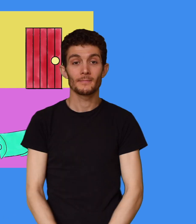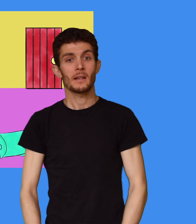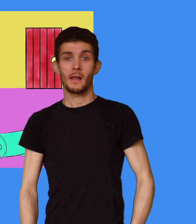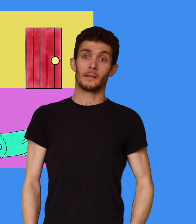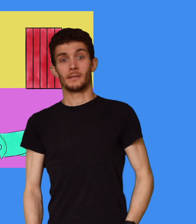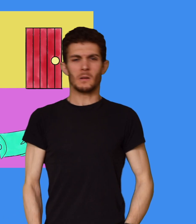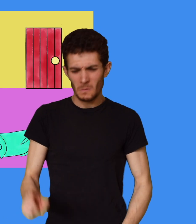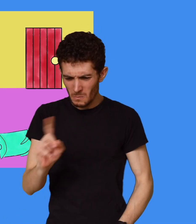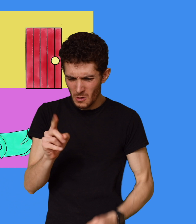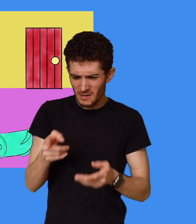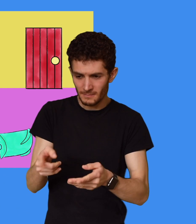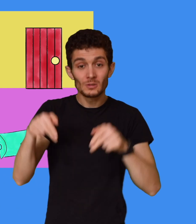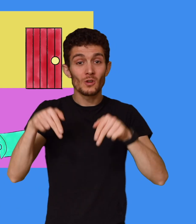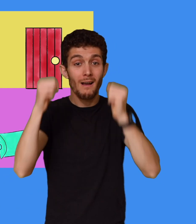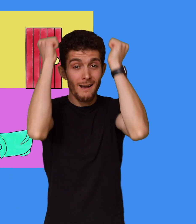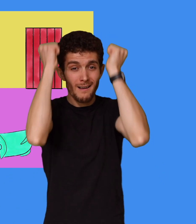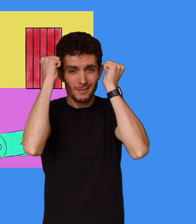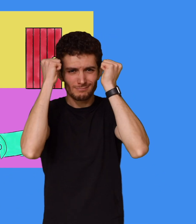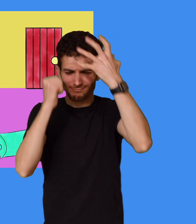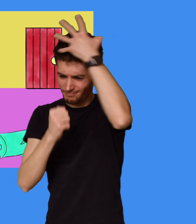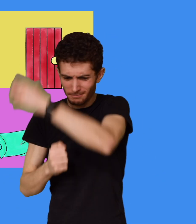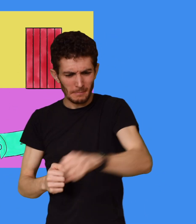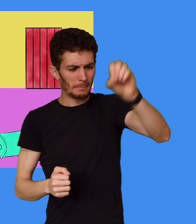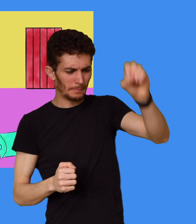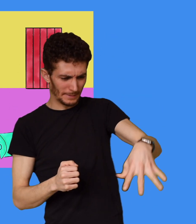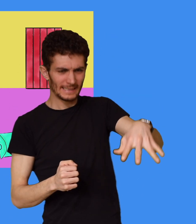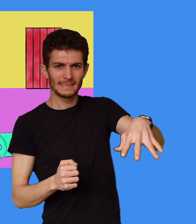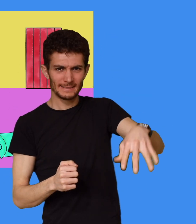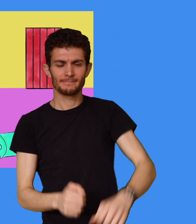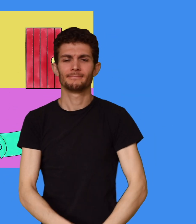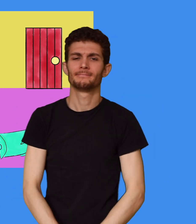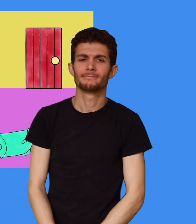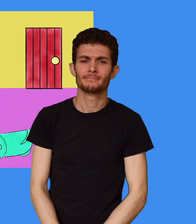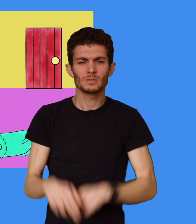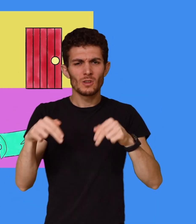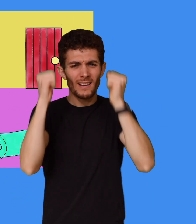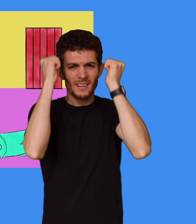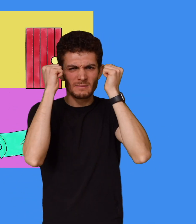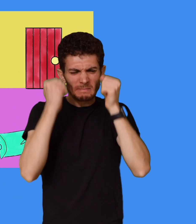The first thing LG did was go to the kitchen bin and throw away his dog's hat.